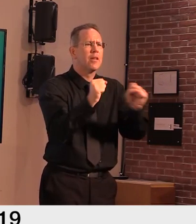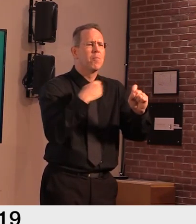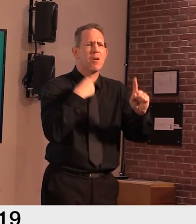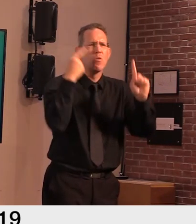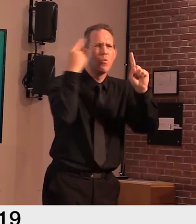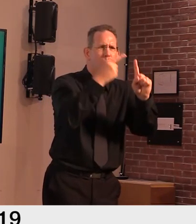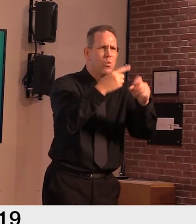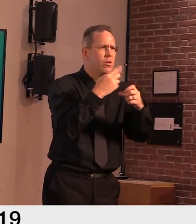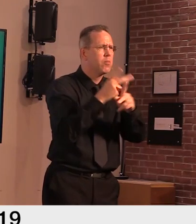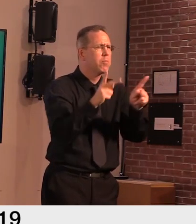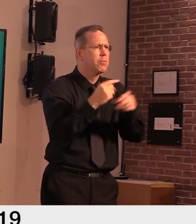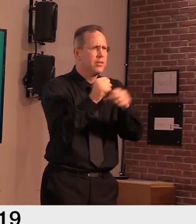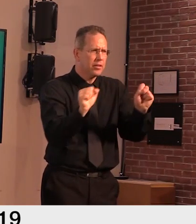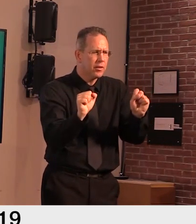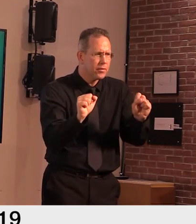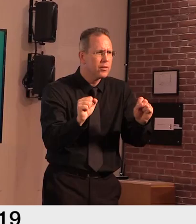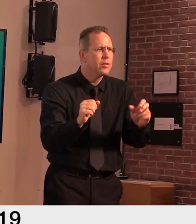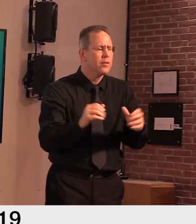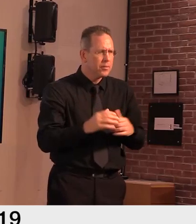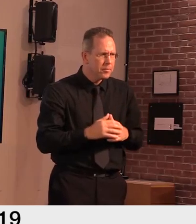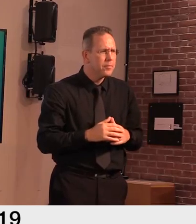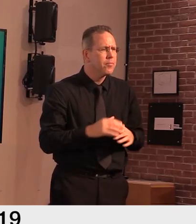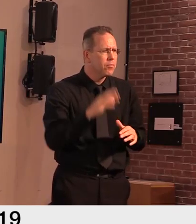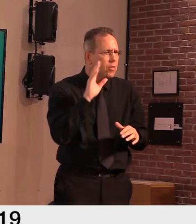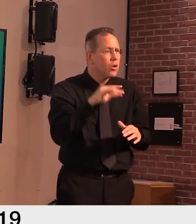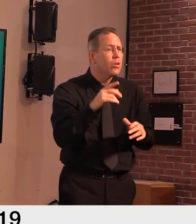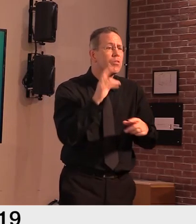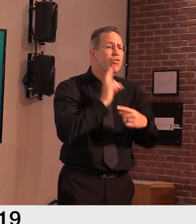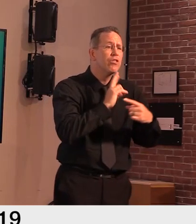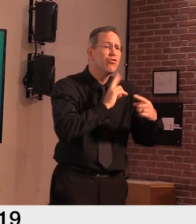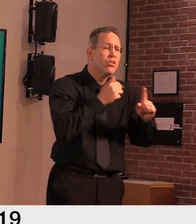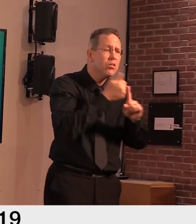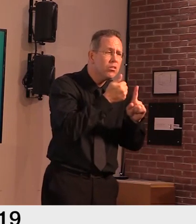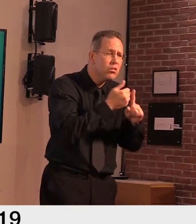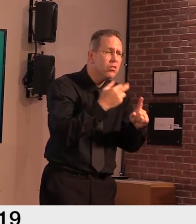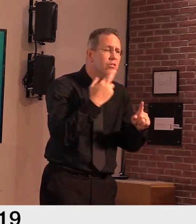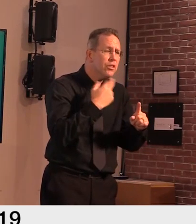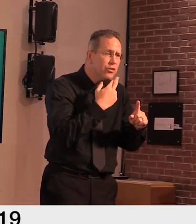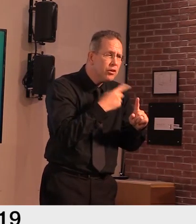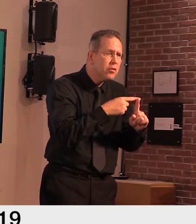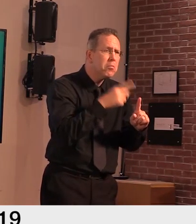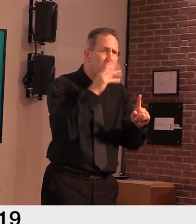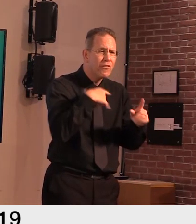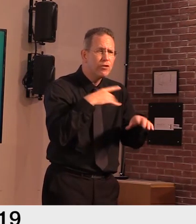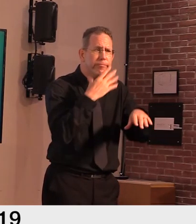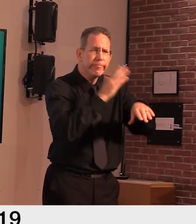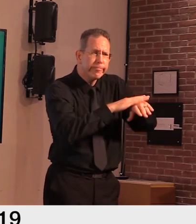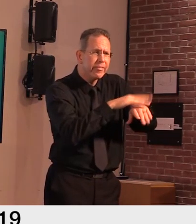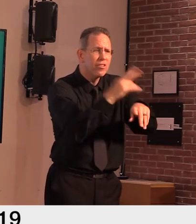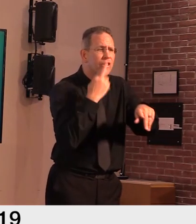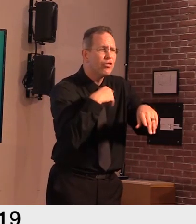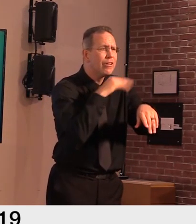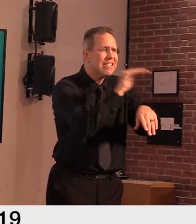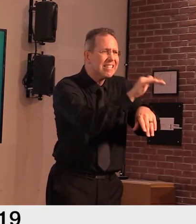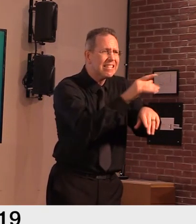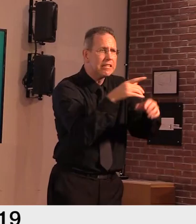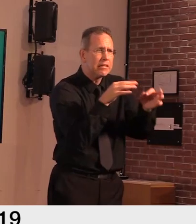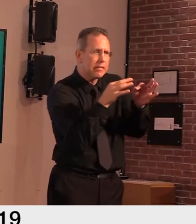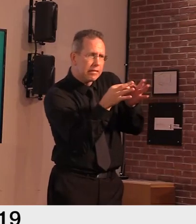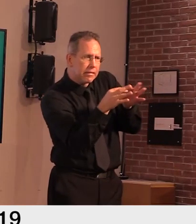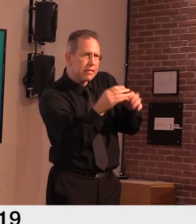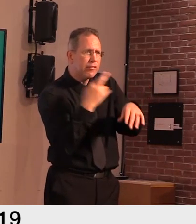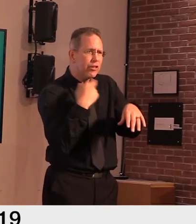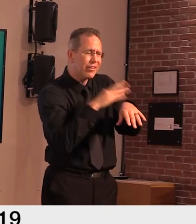our ears are open. What we're trying to do is make this reasonable. We want to make it understandable because our goal at the end of the day is to keep people